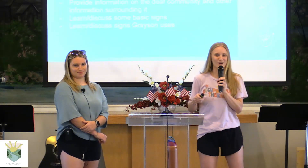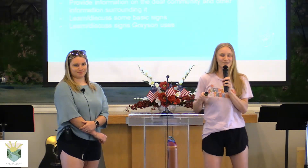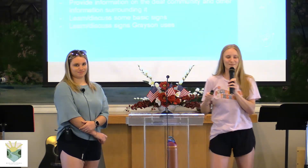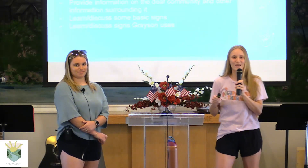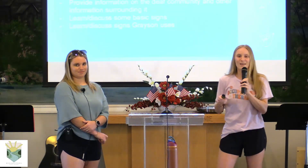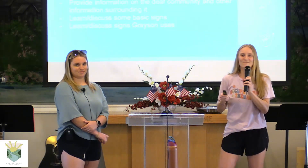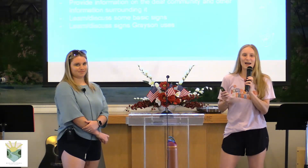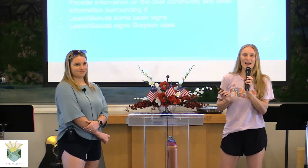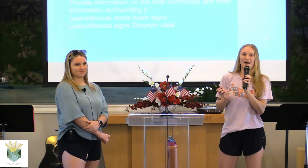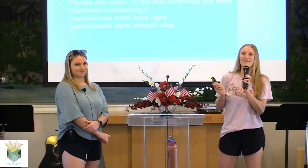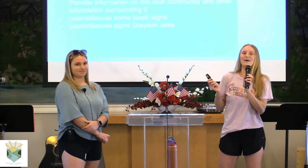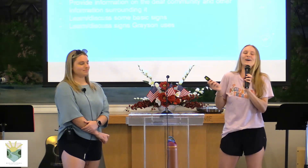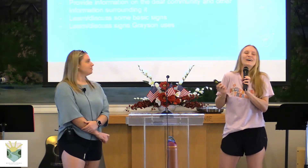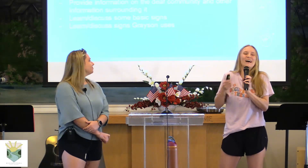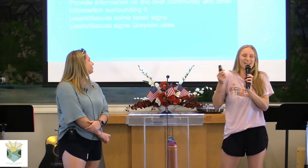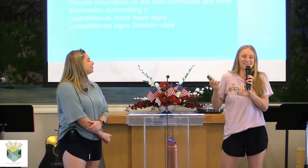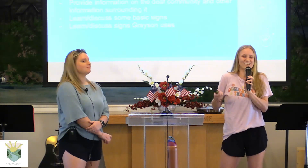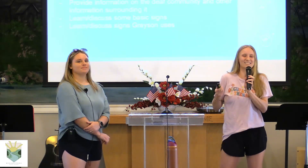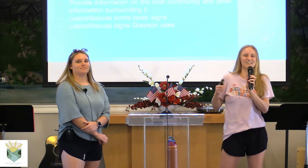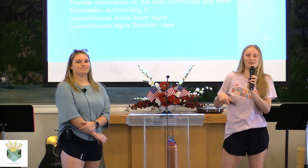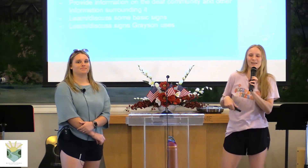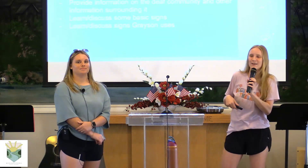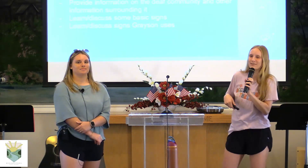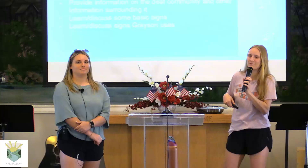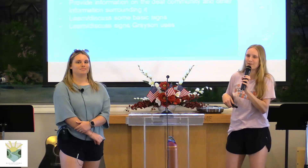me. But allows us to communicate with him more thoroughly.